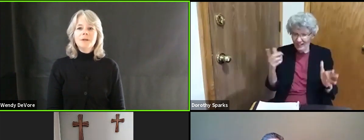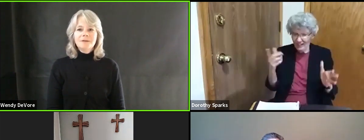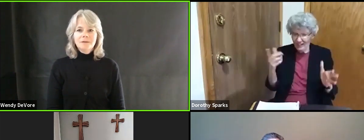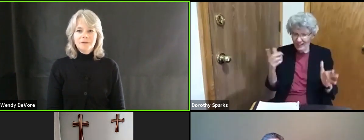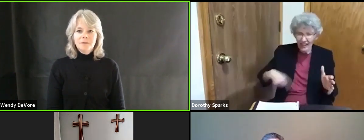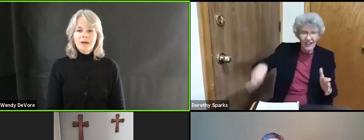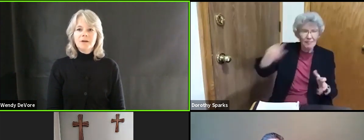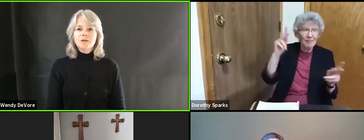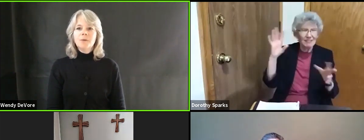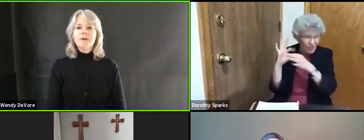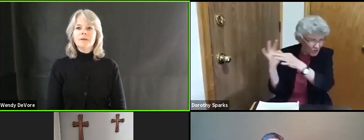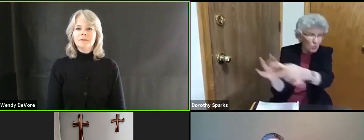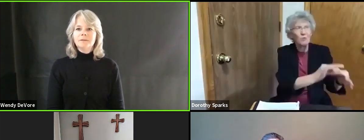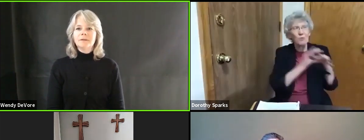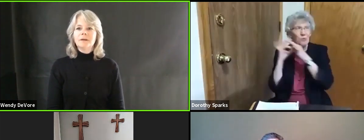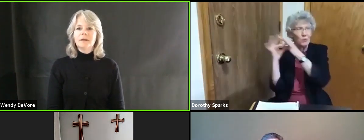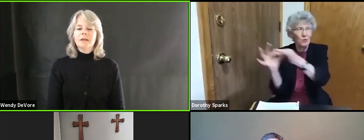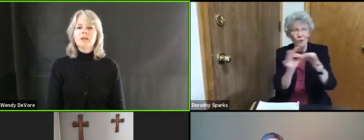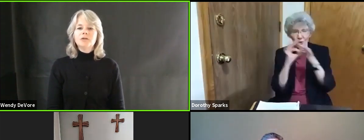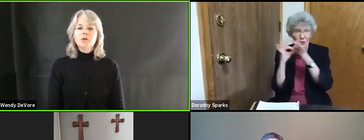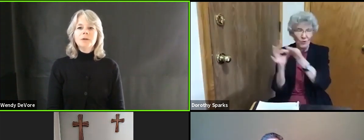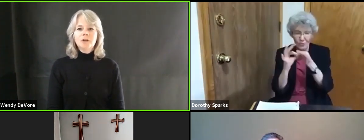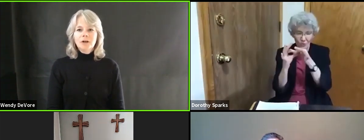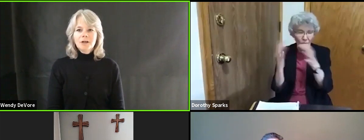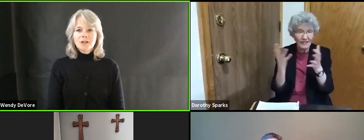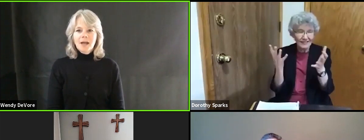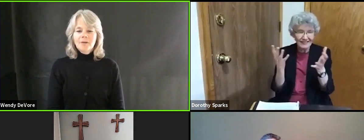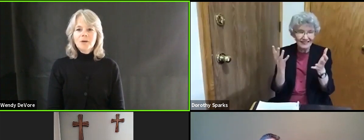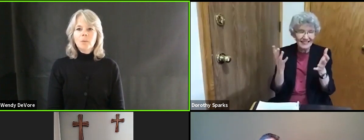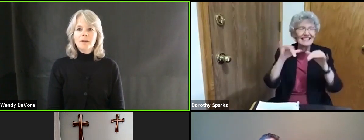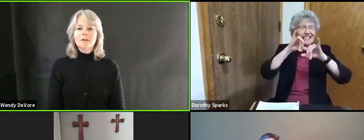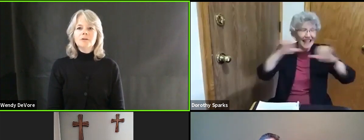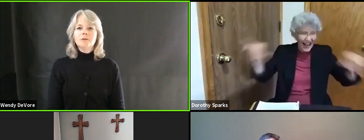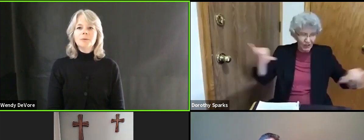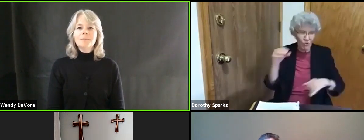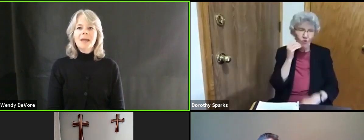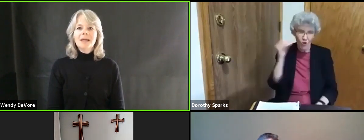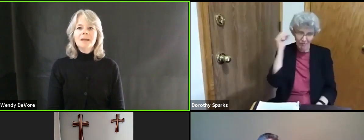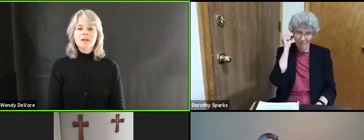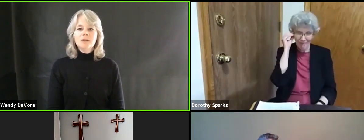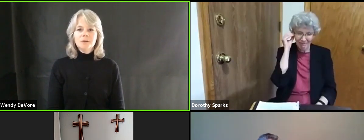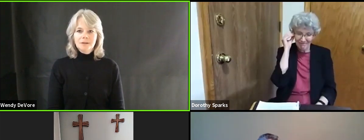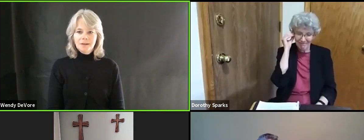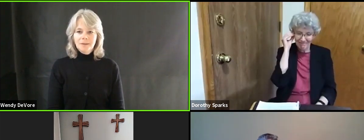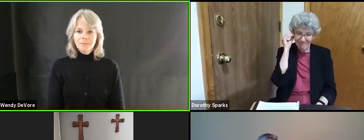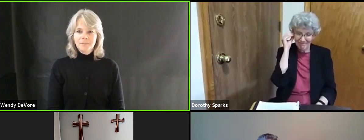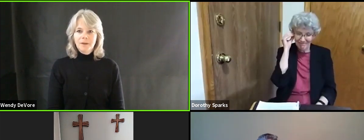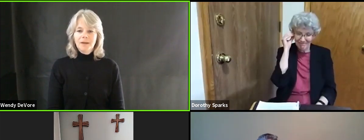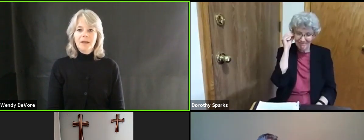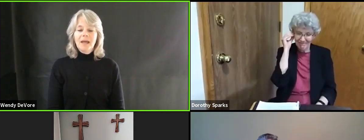And the reason they are doing this is to encourage everyone to remain in